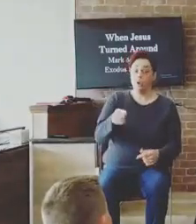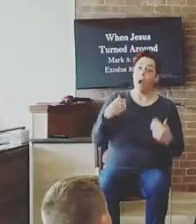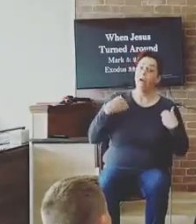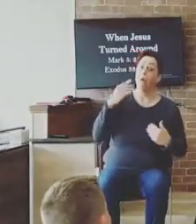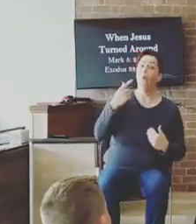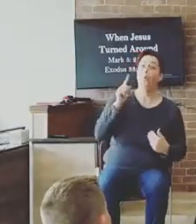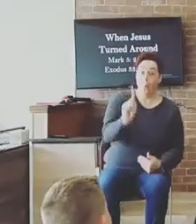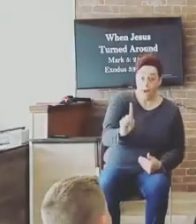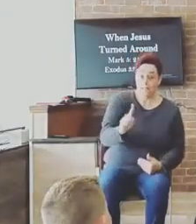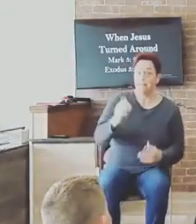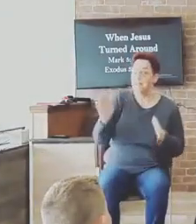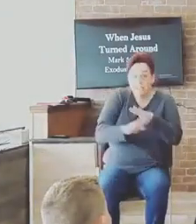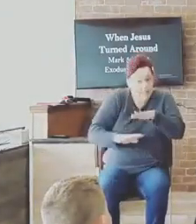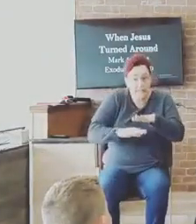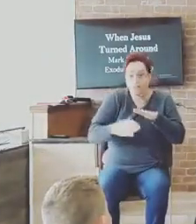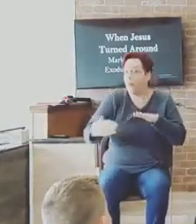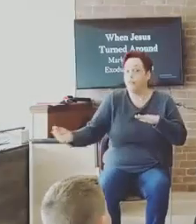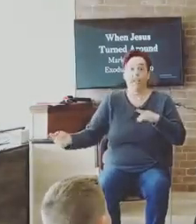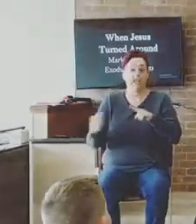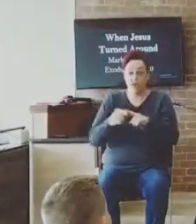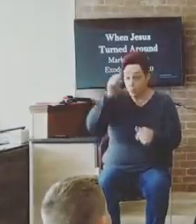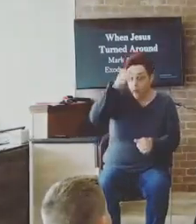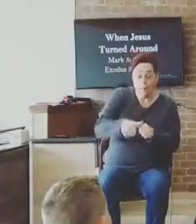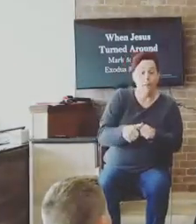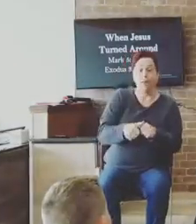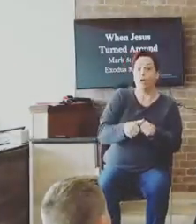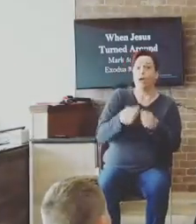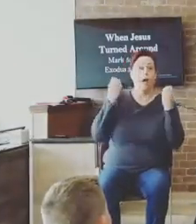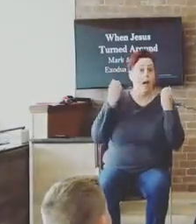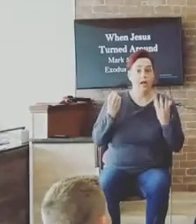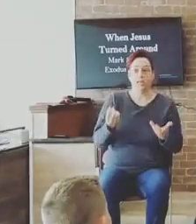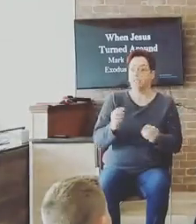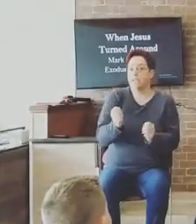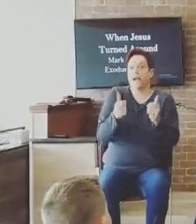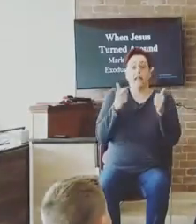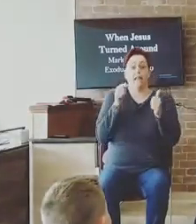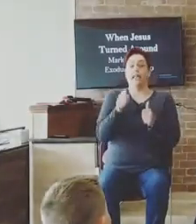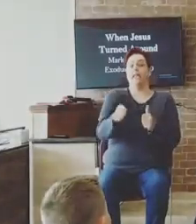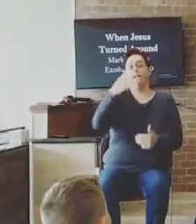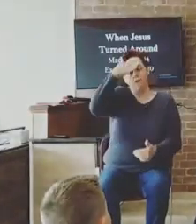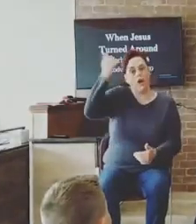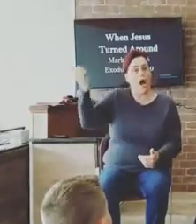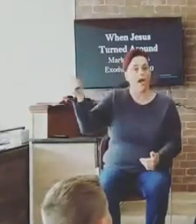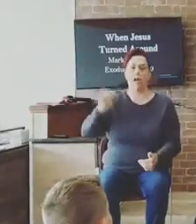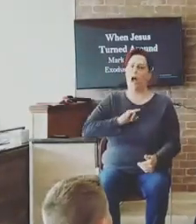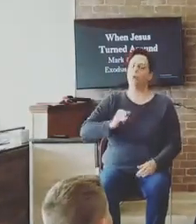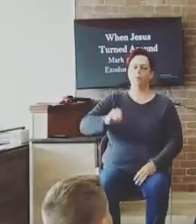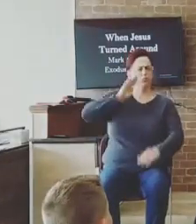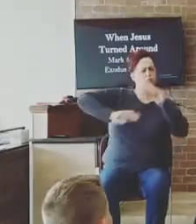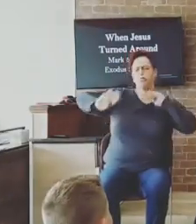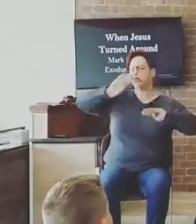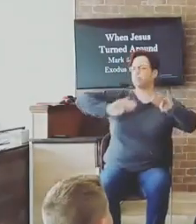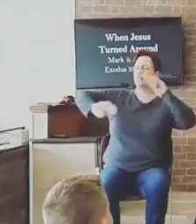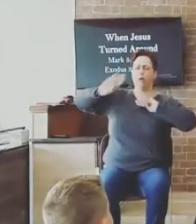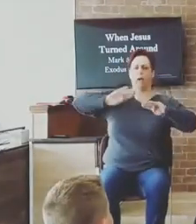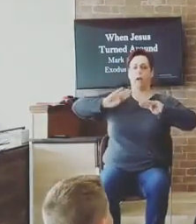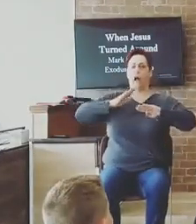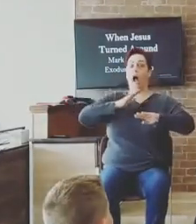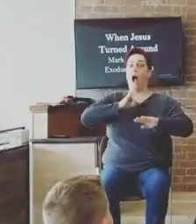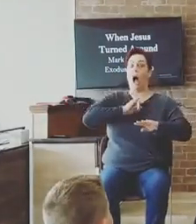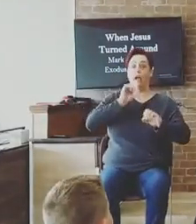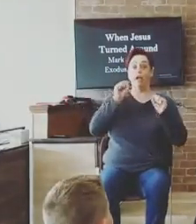Remember a password. You had to remember it before. You put it in many times, and all of a sudden, you forgot it. Man, I was so frustrated. But you can see the look on his face.